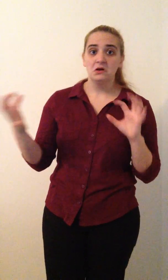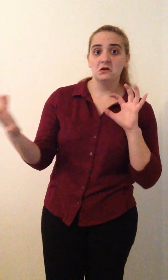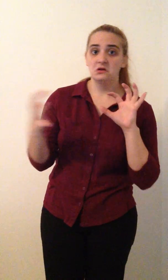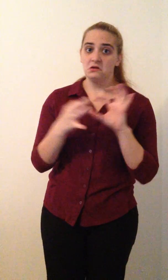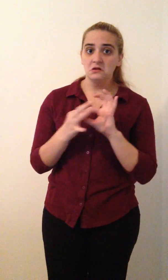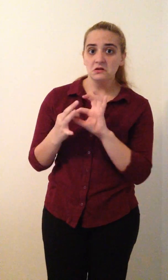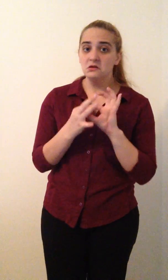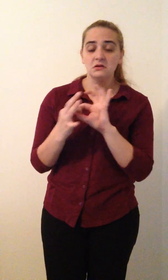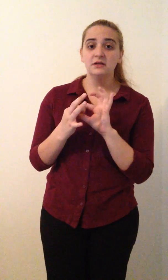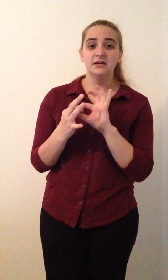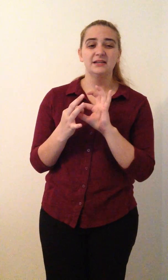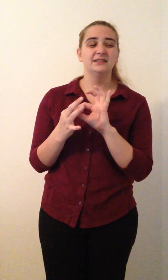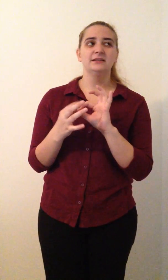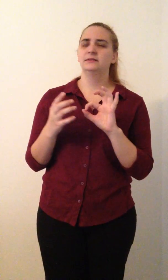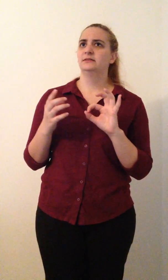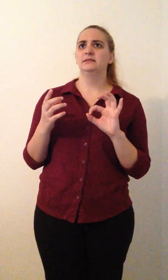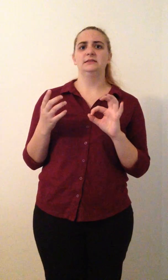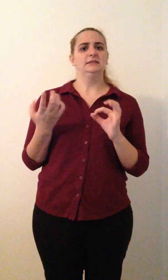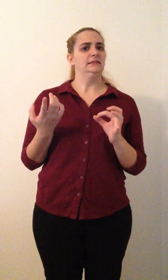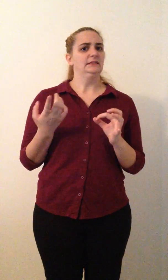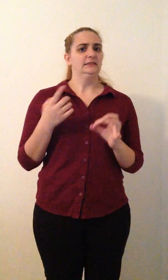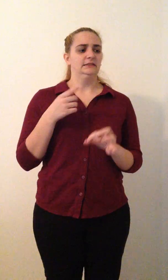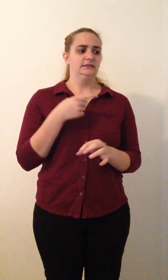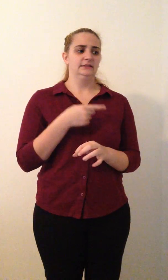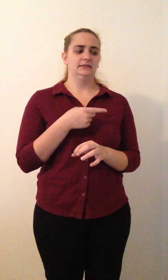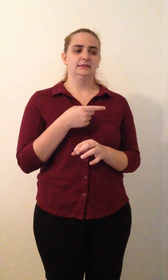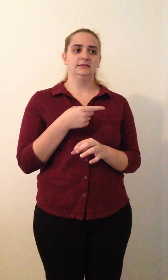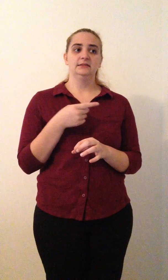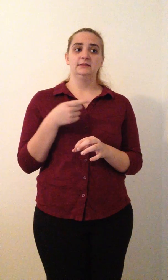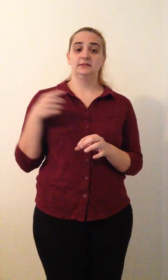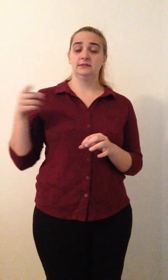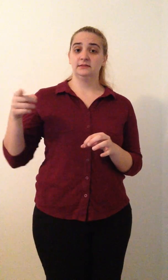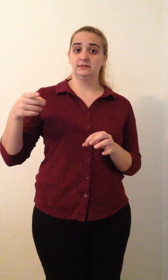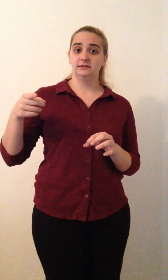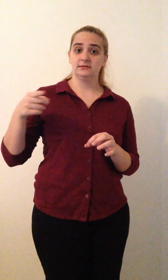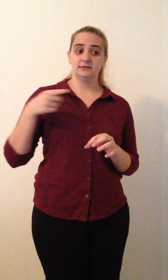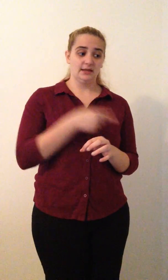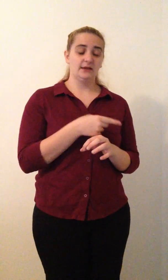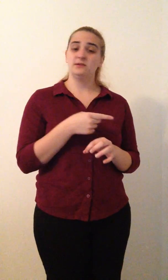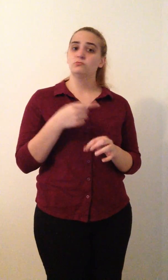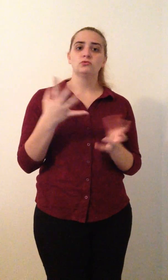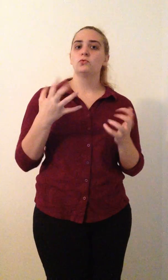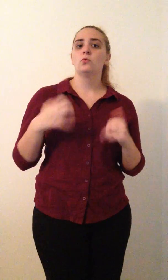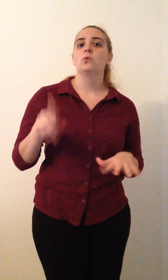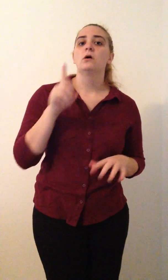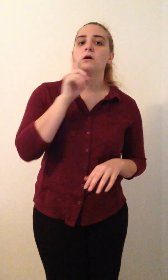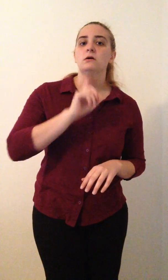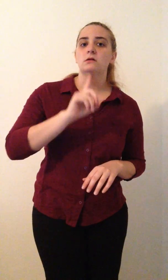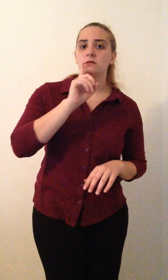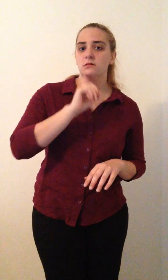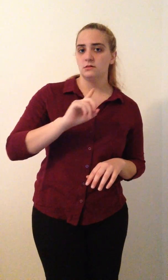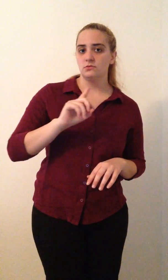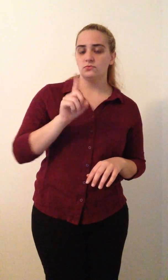because they're really afraid of being alone and they don't feel good about who